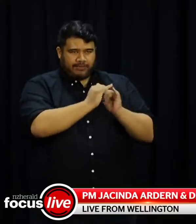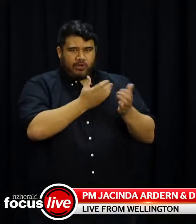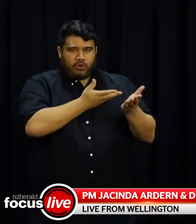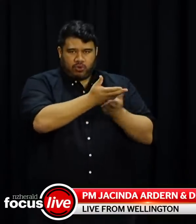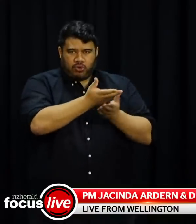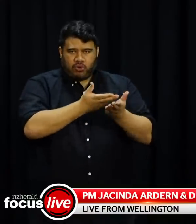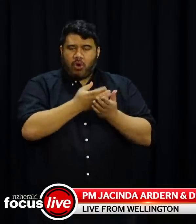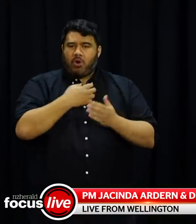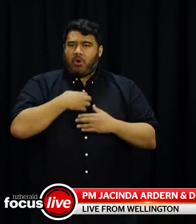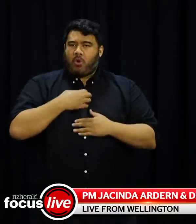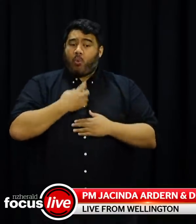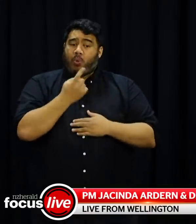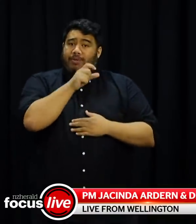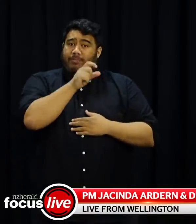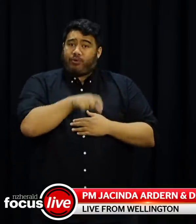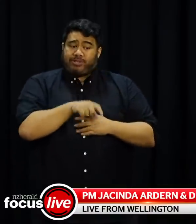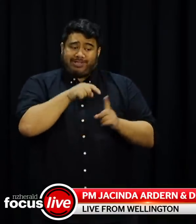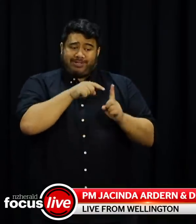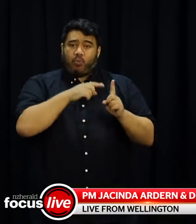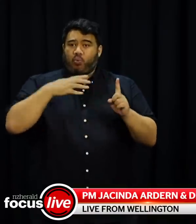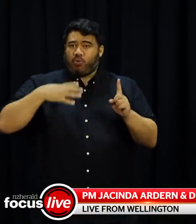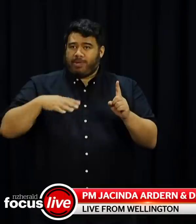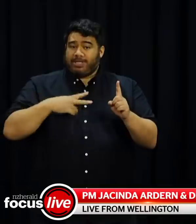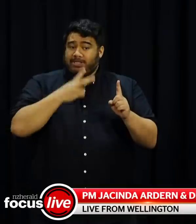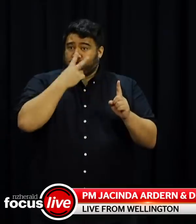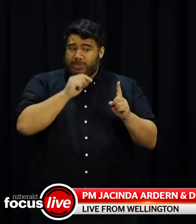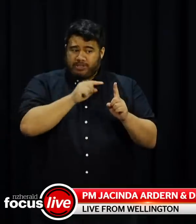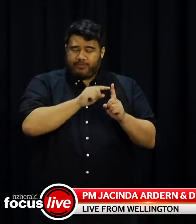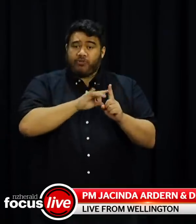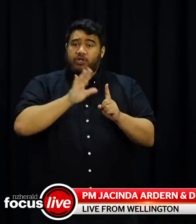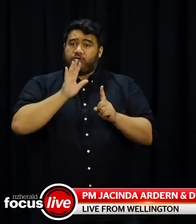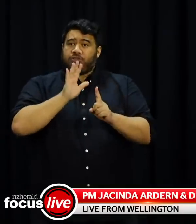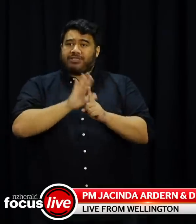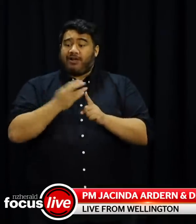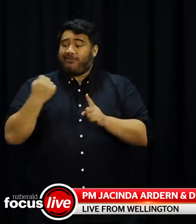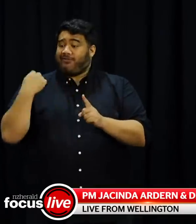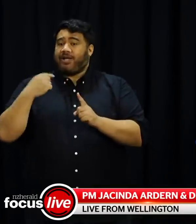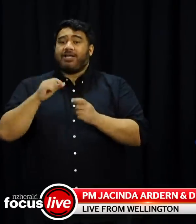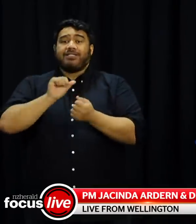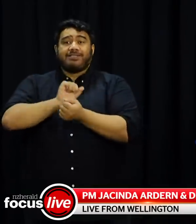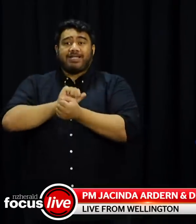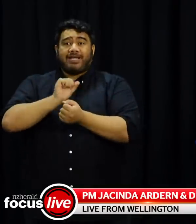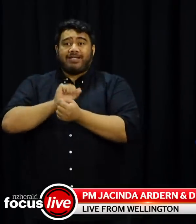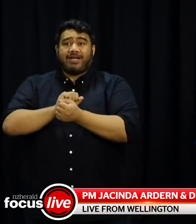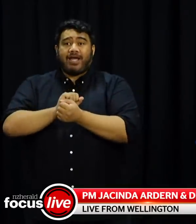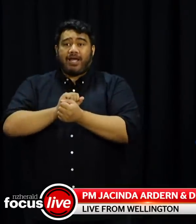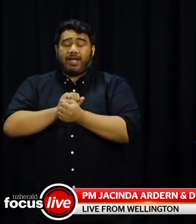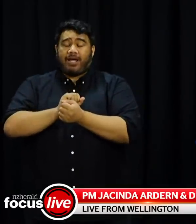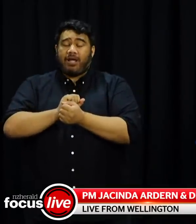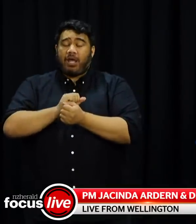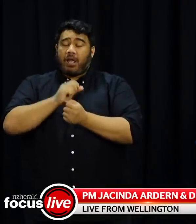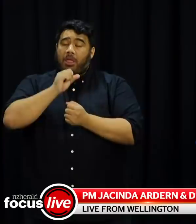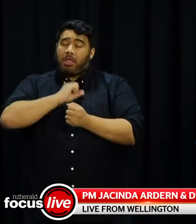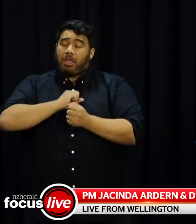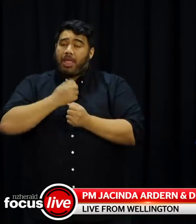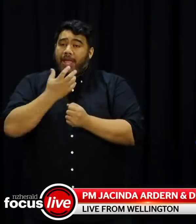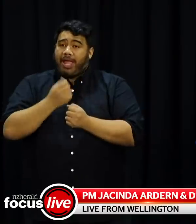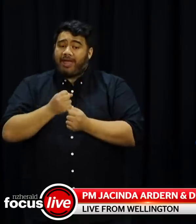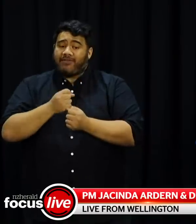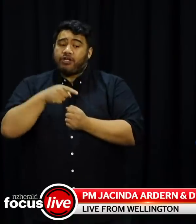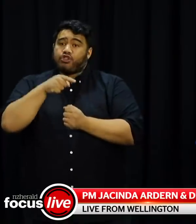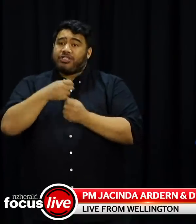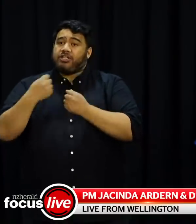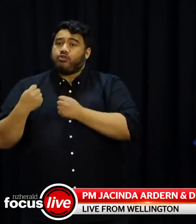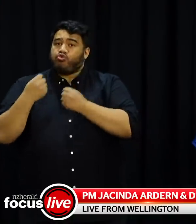that one of the cases, a woman in her 20s, travelled to Rotorua on Saturday while she was symptomatic. So there's actually